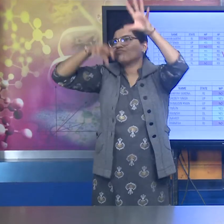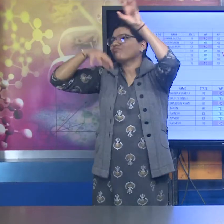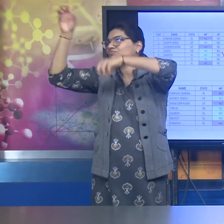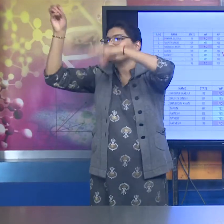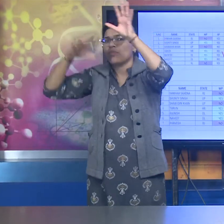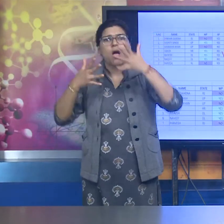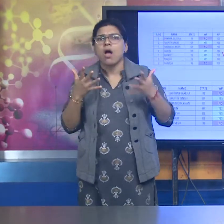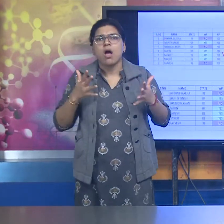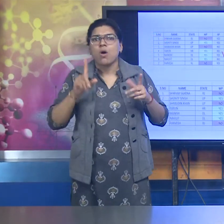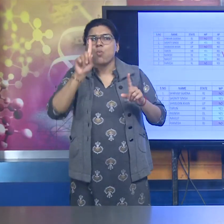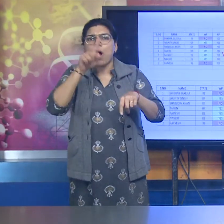You can